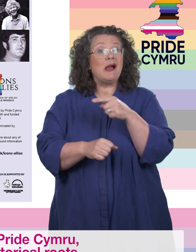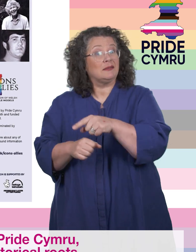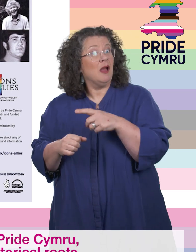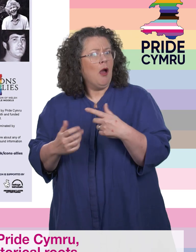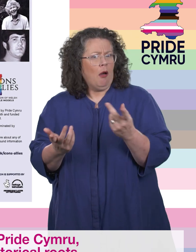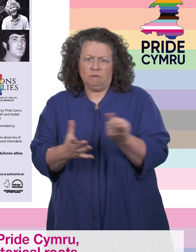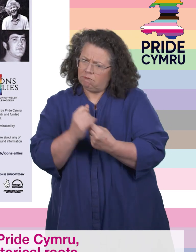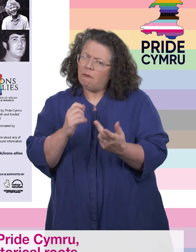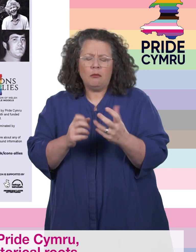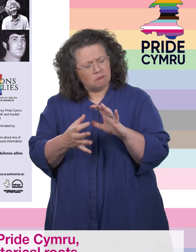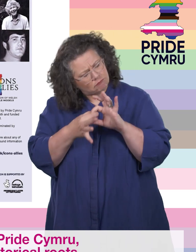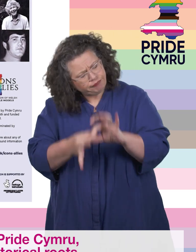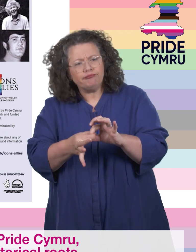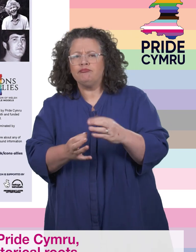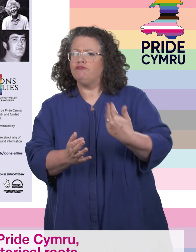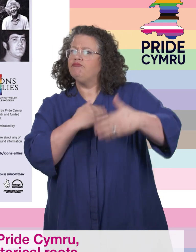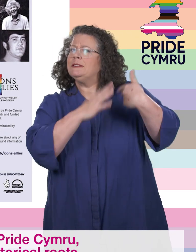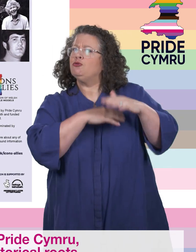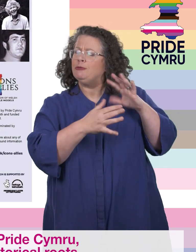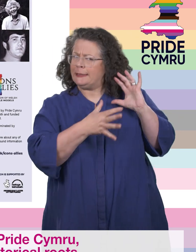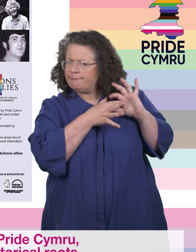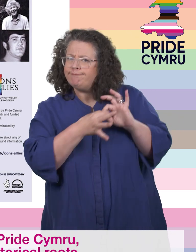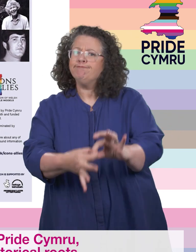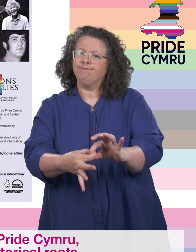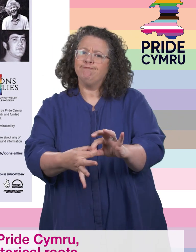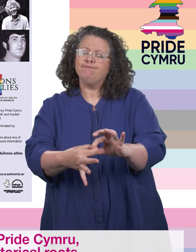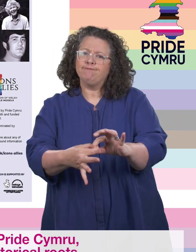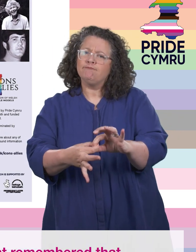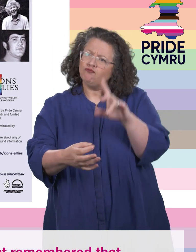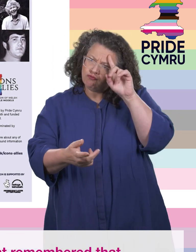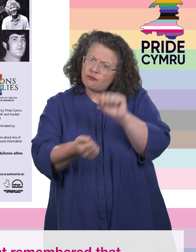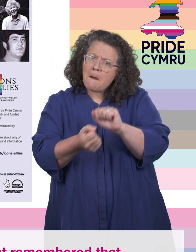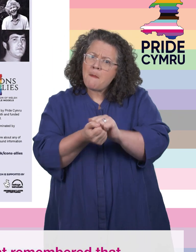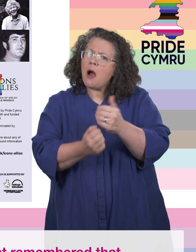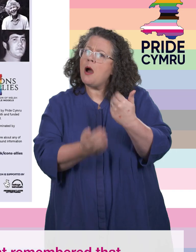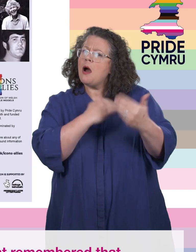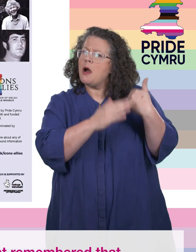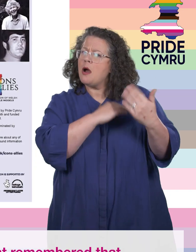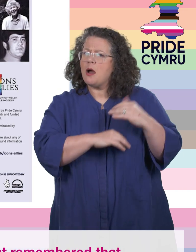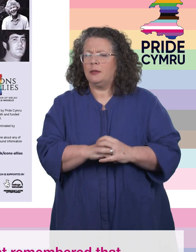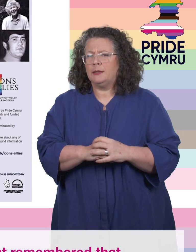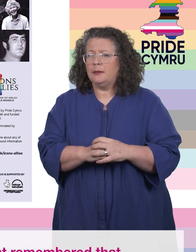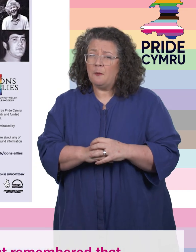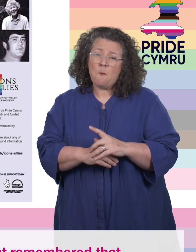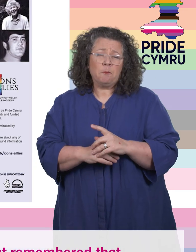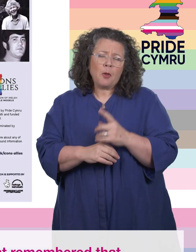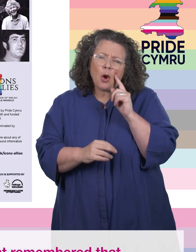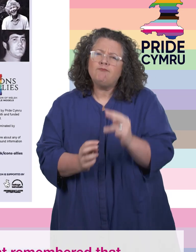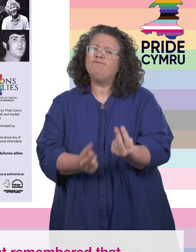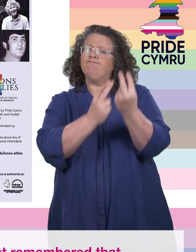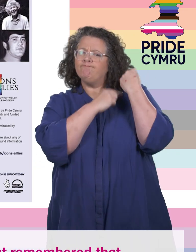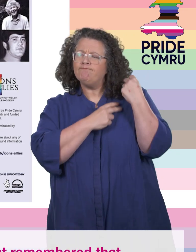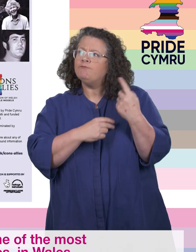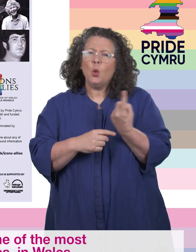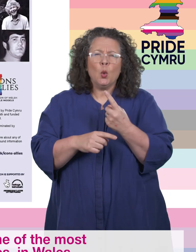sort of Cardiff Mardi Gras and Pride Cymru have never forgotten the historical roots. And this was one of the events that